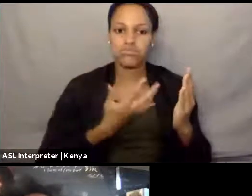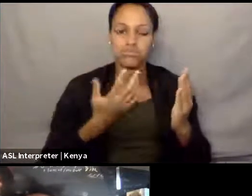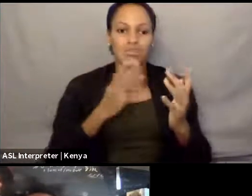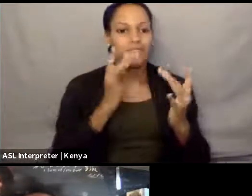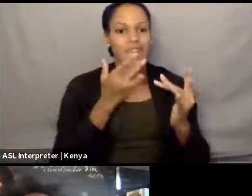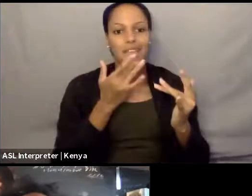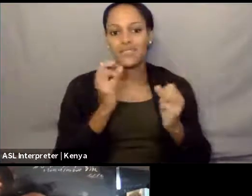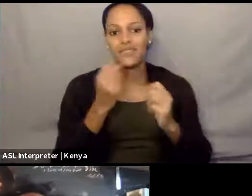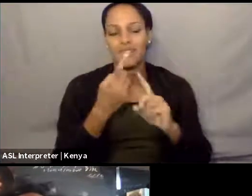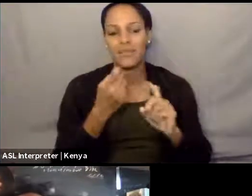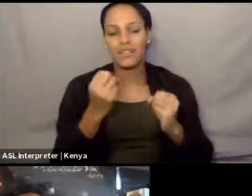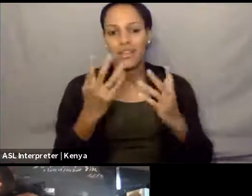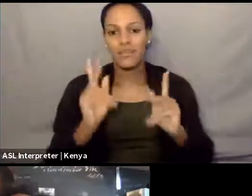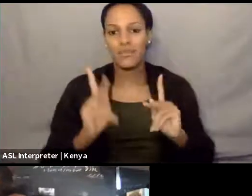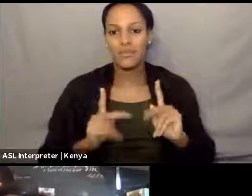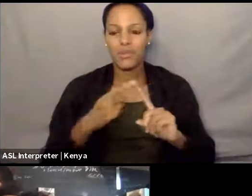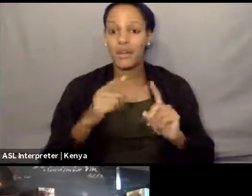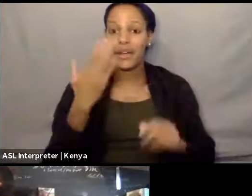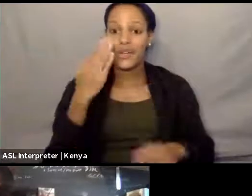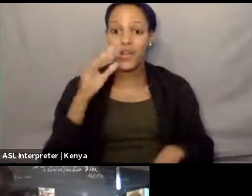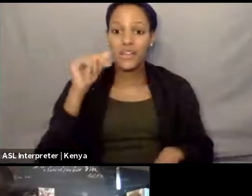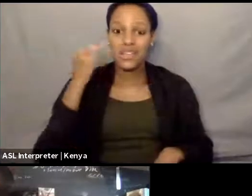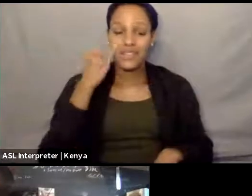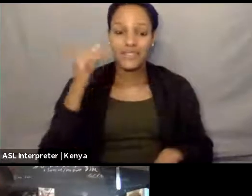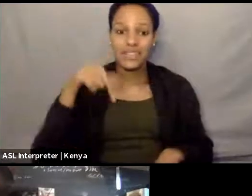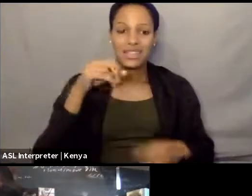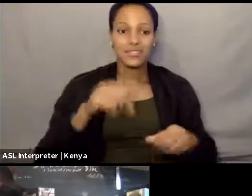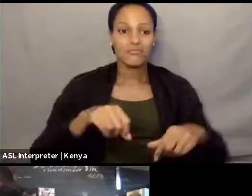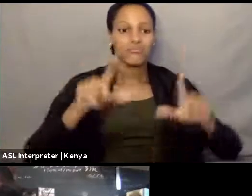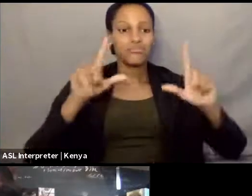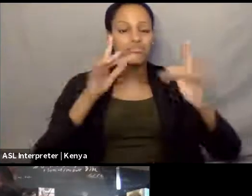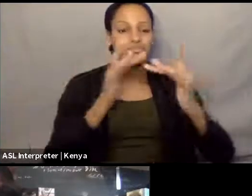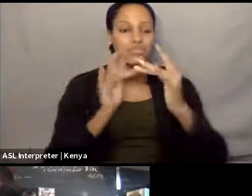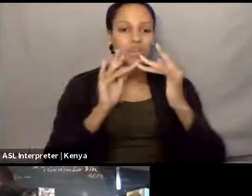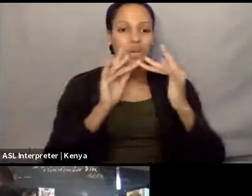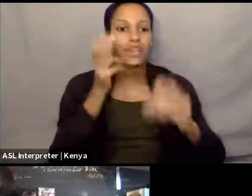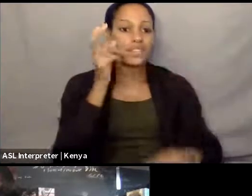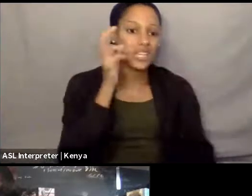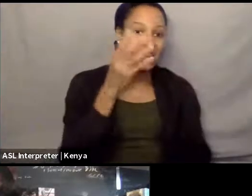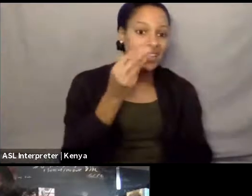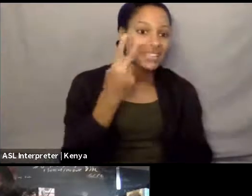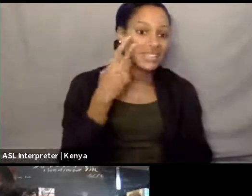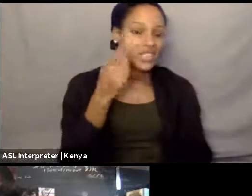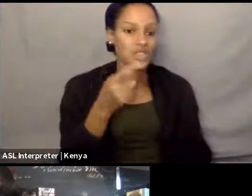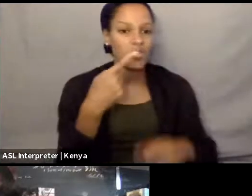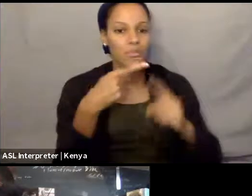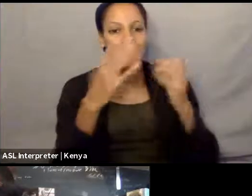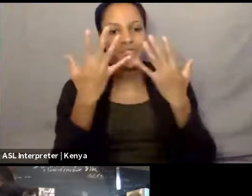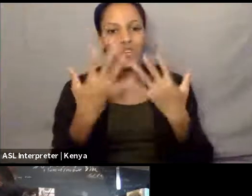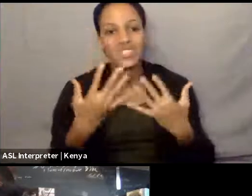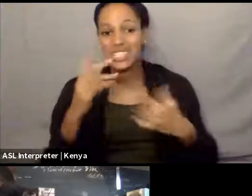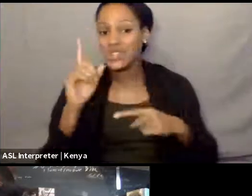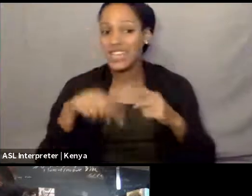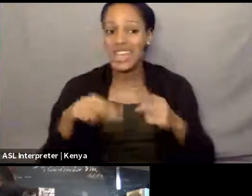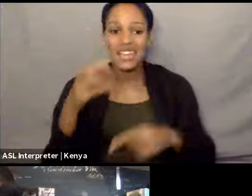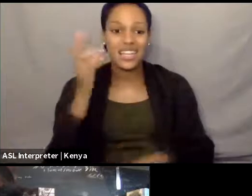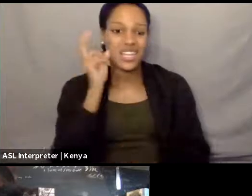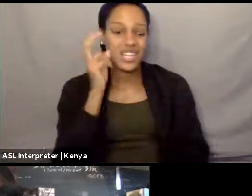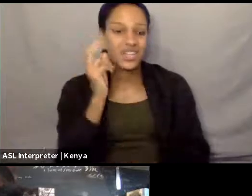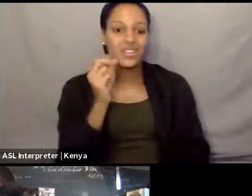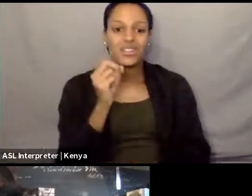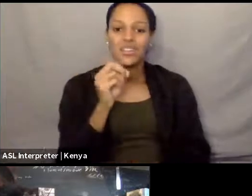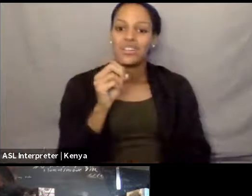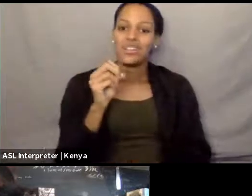know, in this forum, right, we got to hear and see you. Unfortunately, you didn't get to hear all